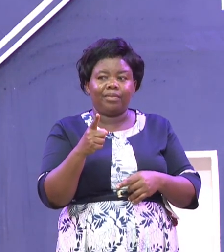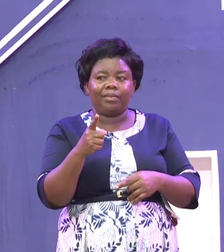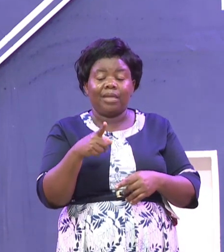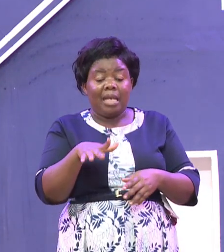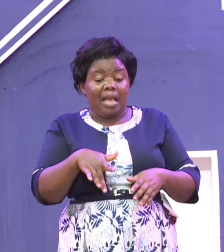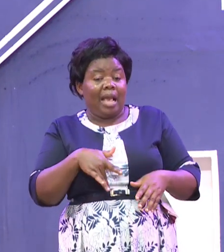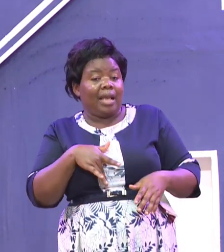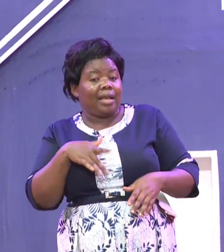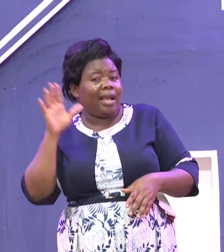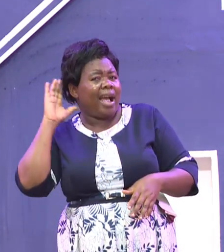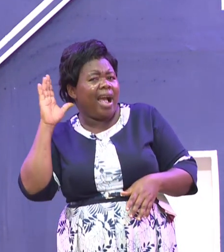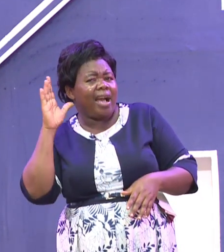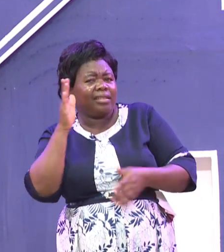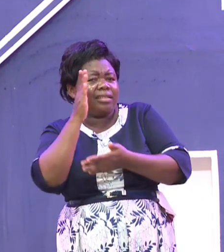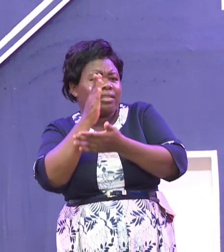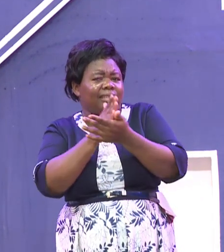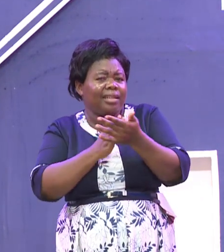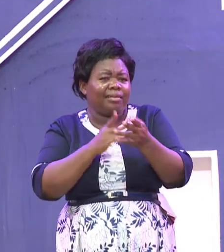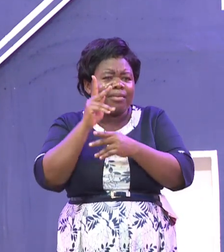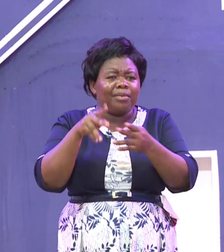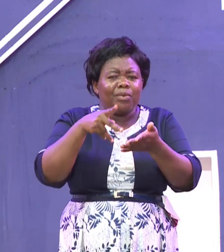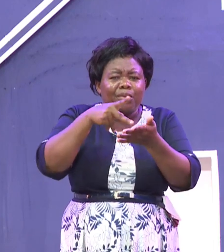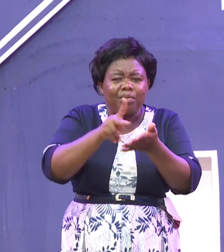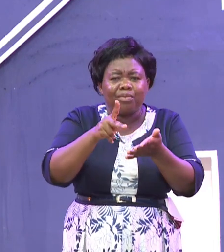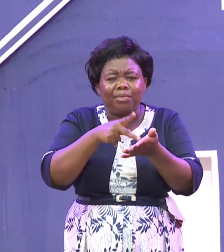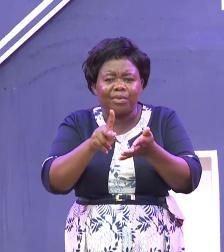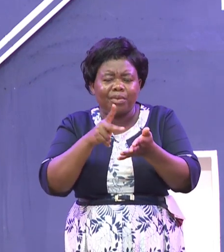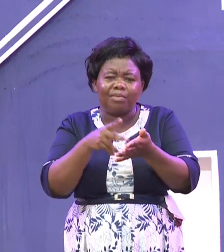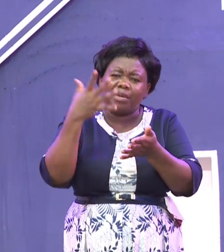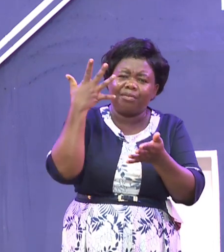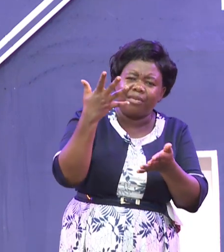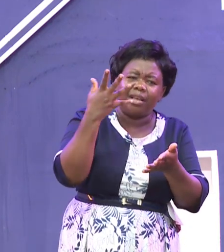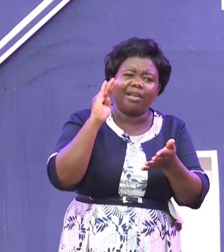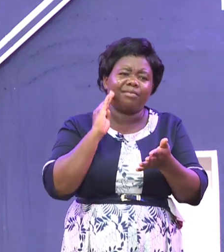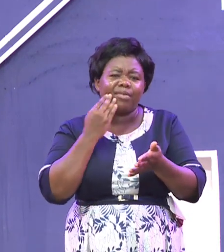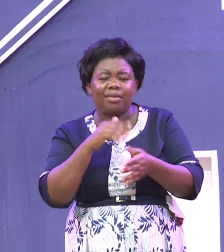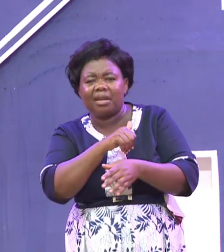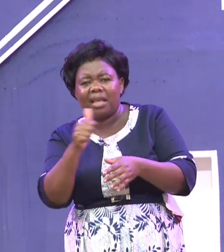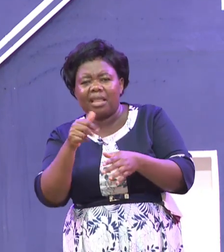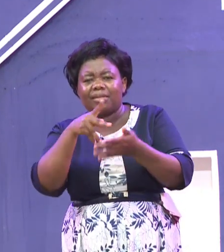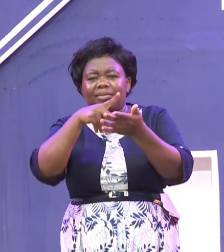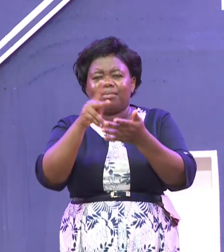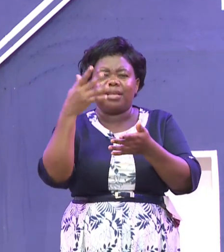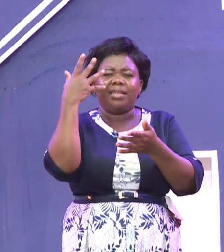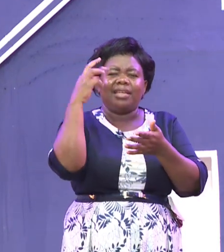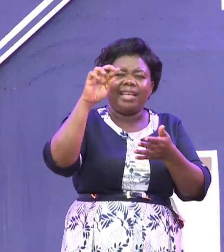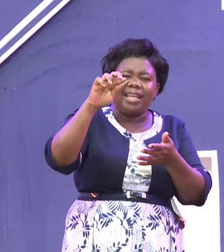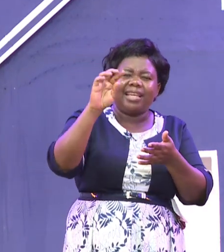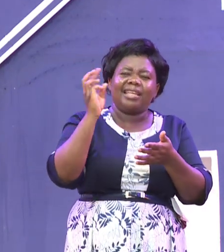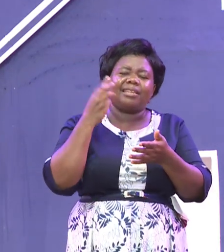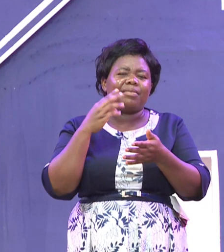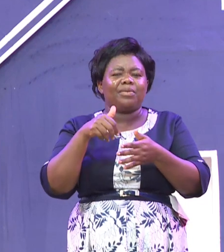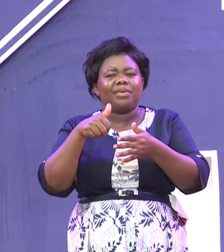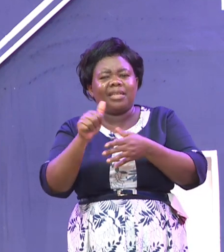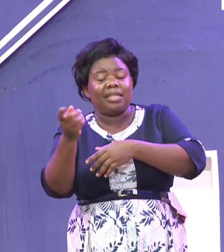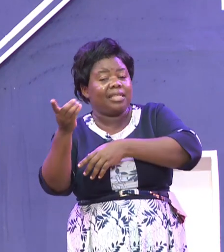Nawulira abasasula obukadde 8 olunaku. Nawulira abasasula obukadde 5 olunaku. I heard of people. I